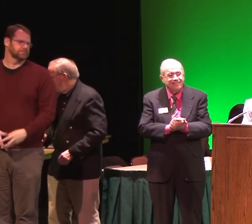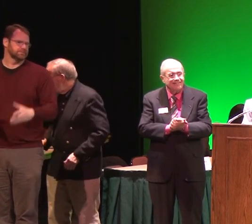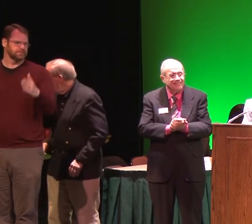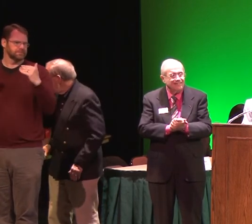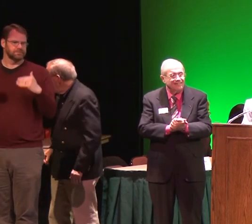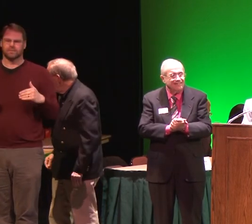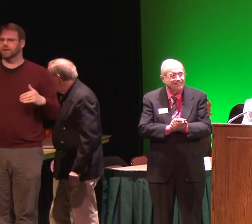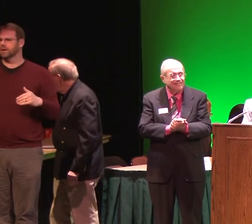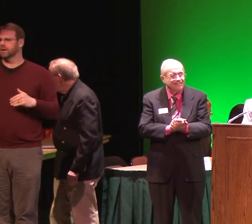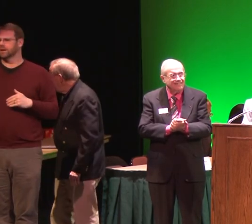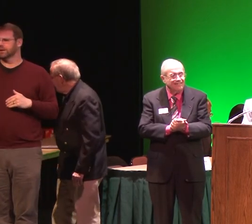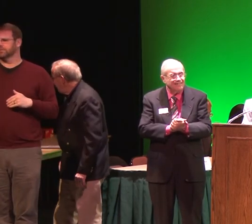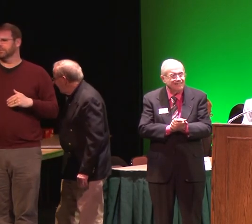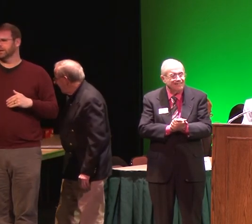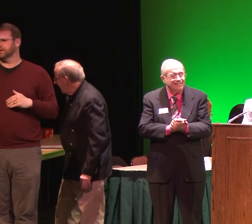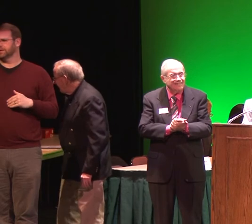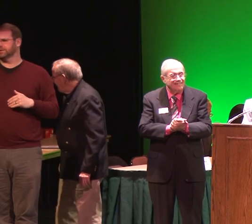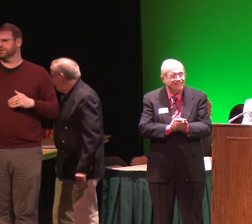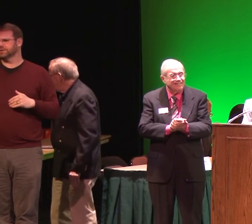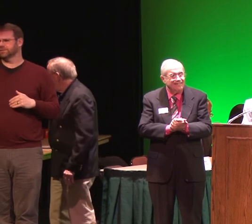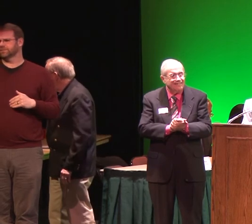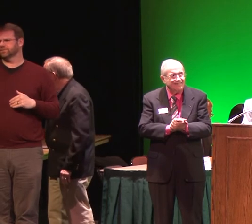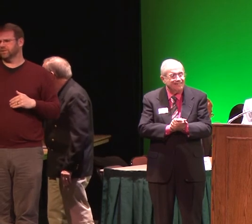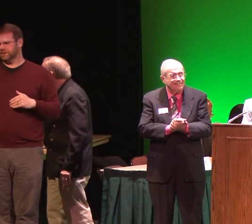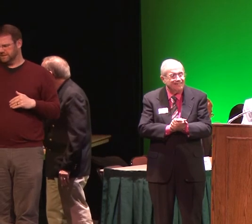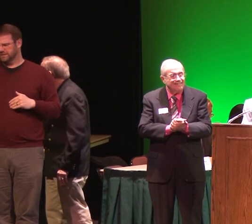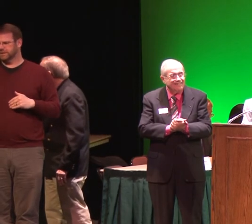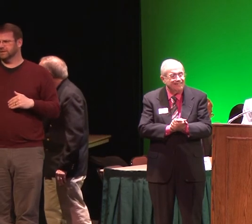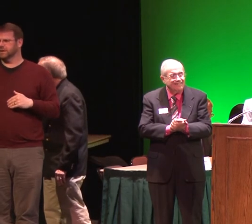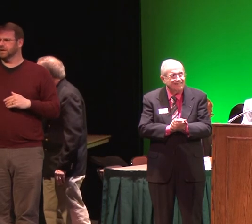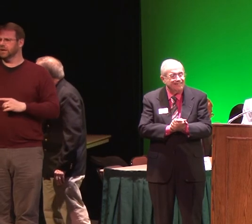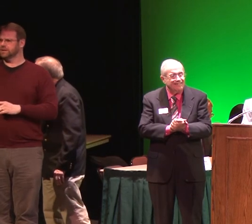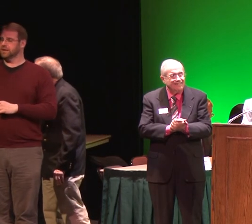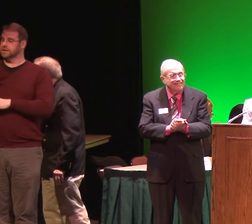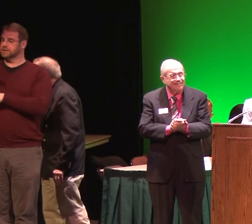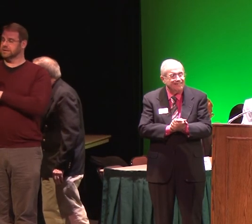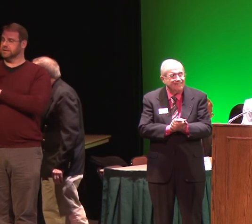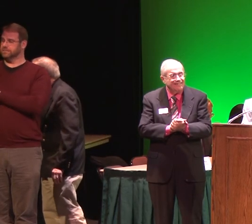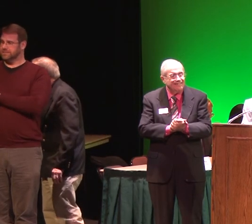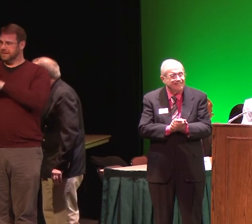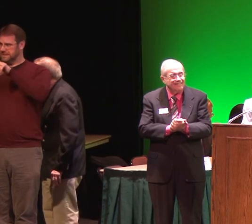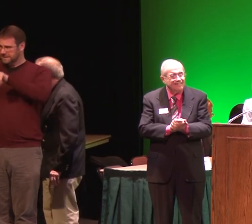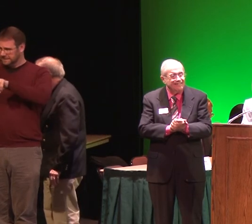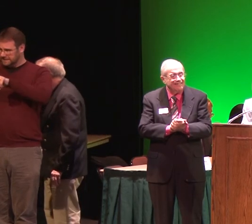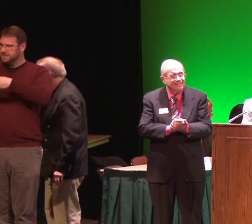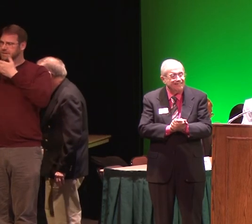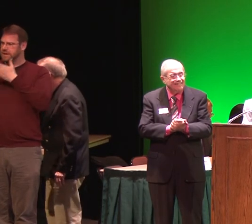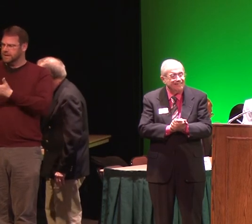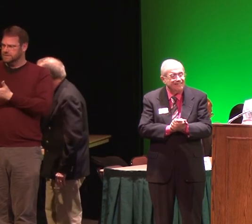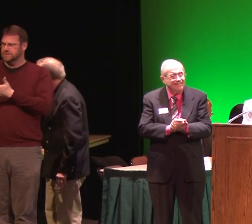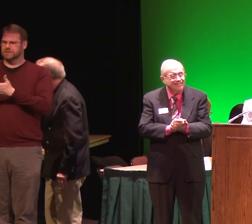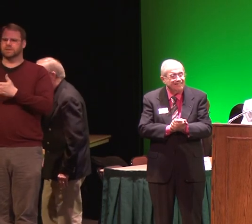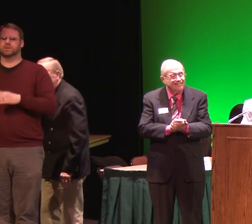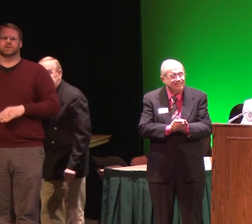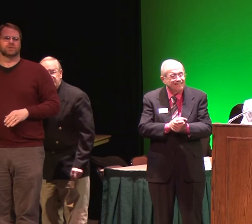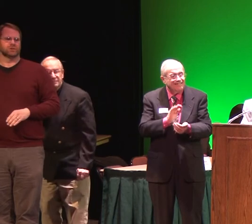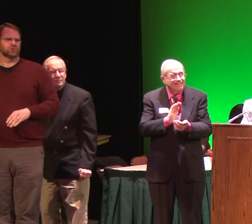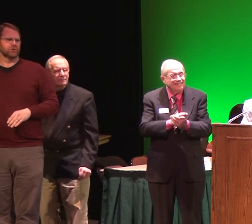From the Ben Franklin Charter School for the project TV Testing, Shraddha L. Iyer.